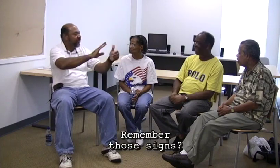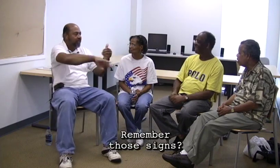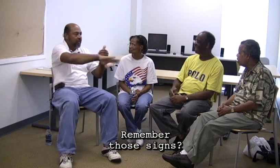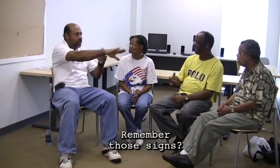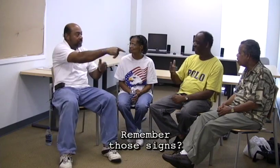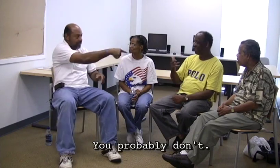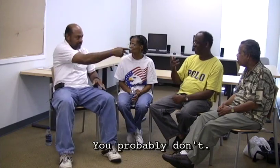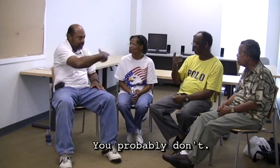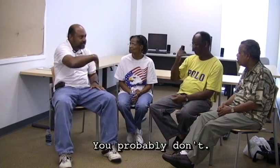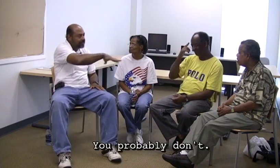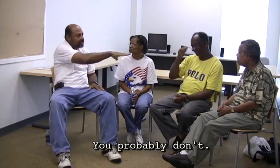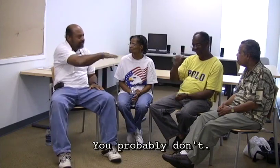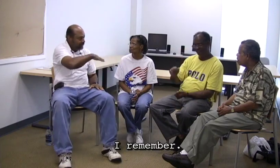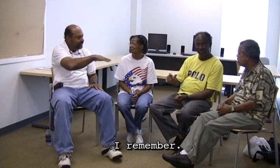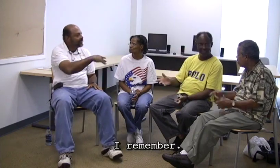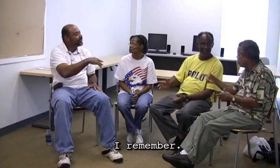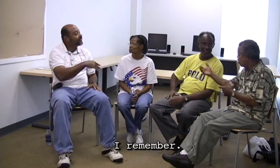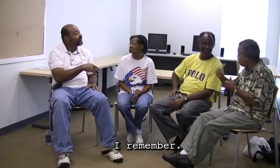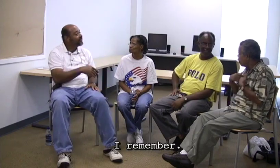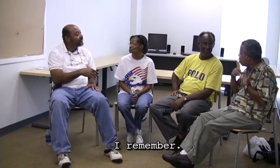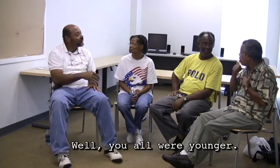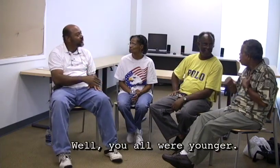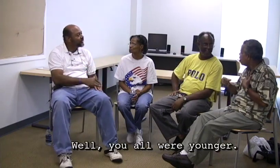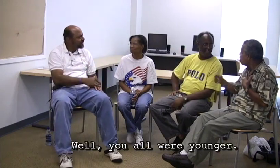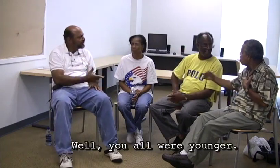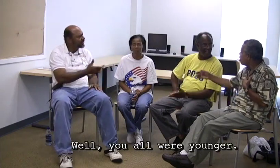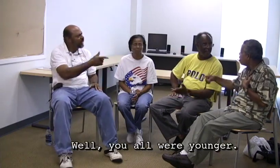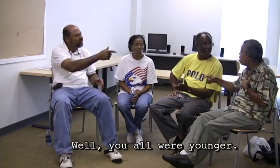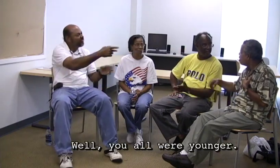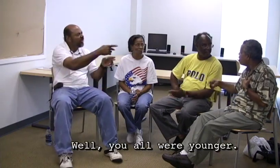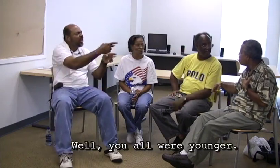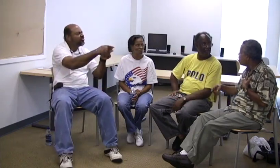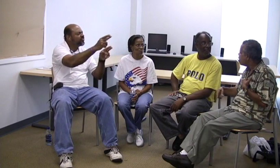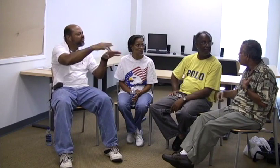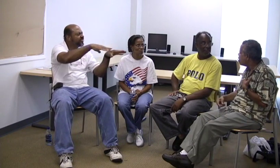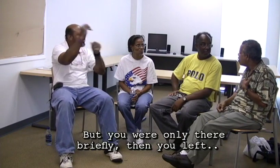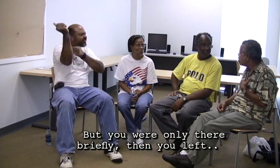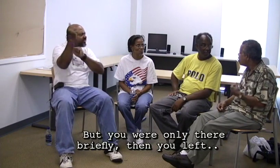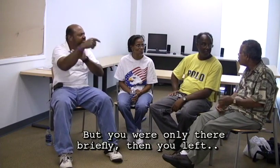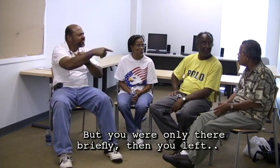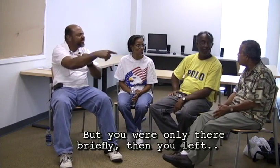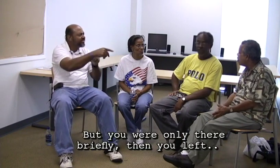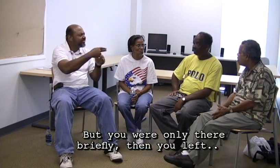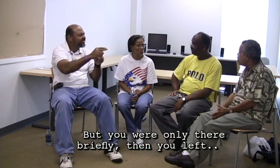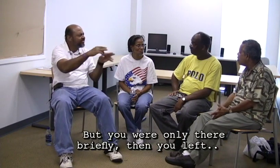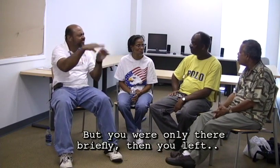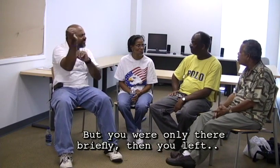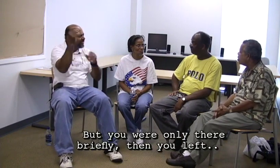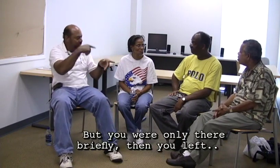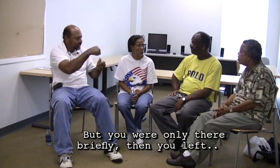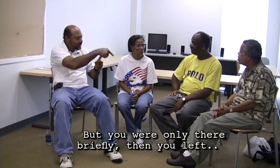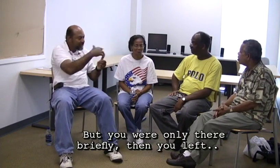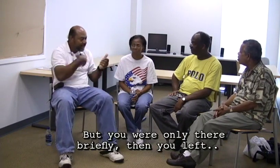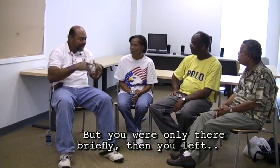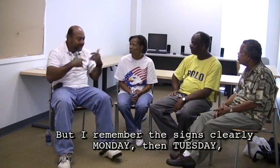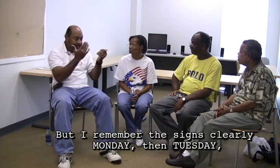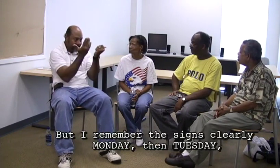signs? You probably don't. I remember. Well, you all were younger. Yeah, but you were only there briefly, and then you left. But I remember the